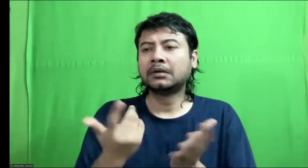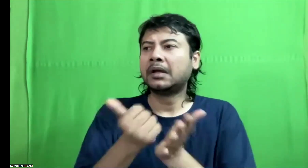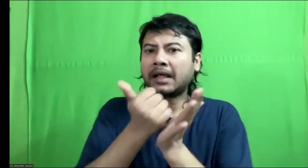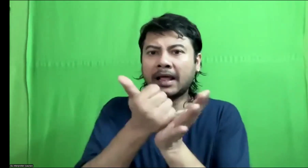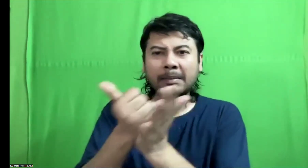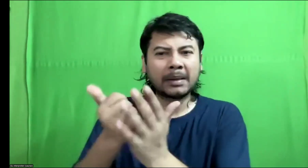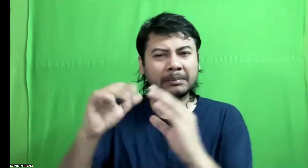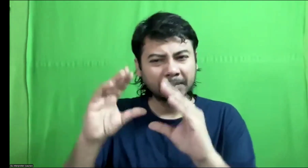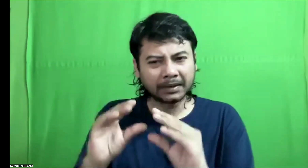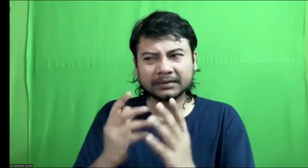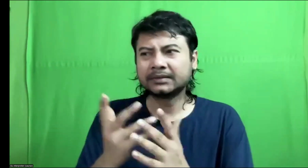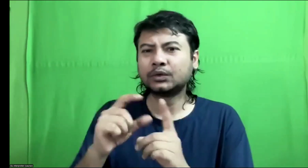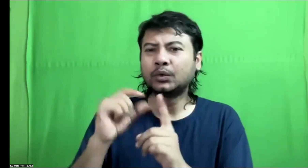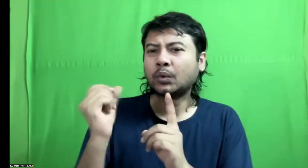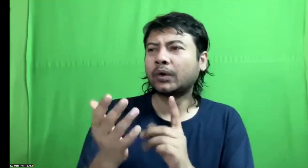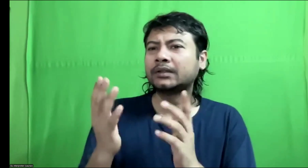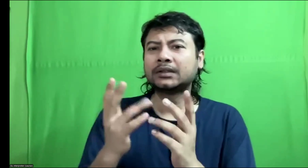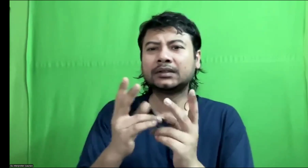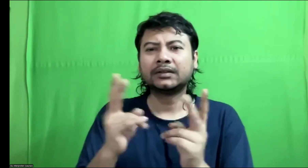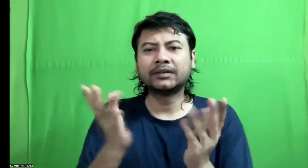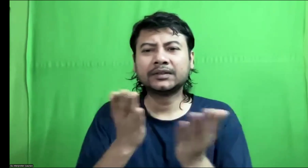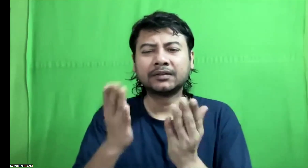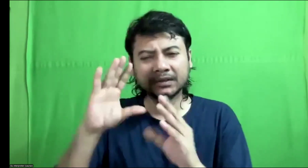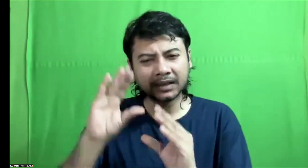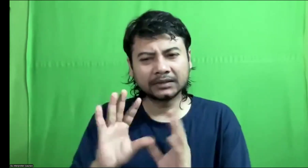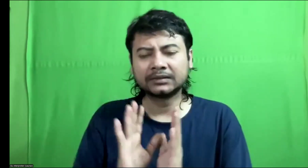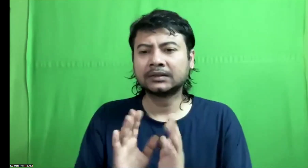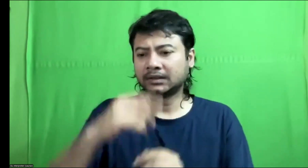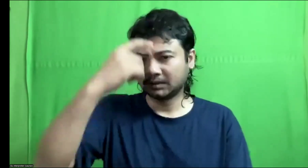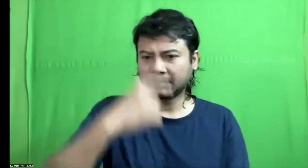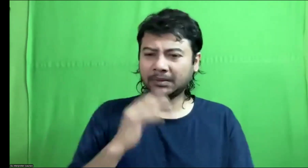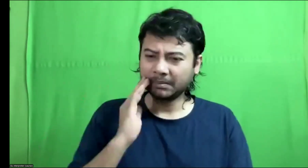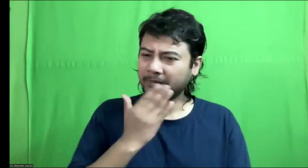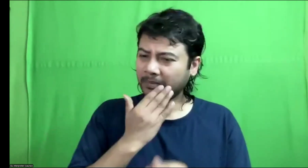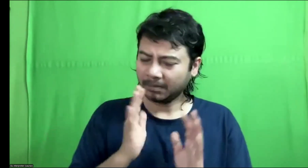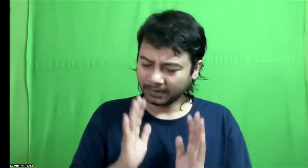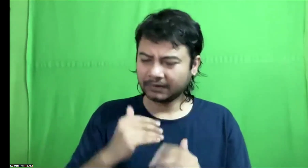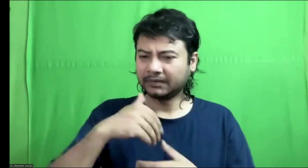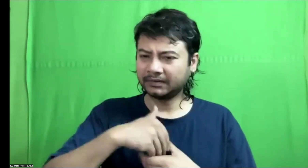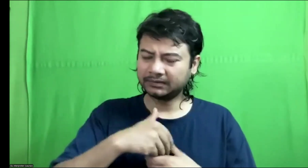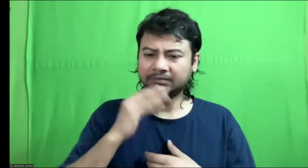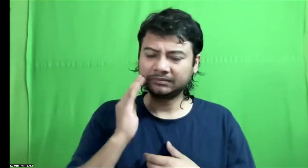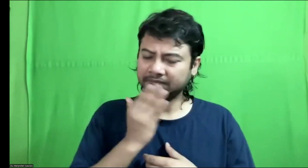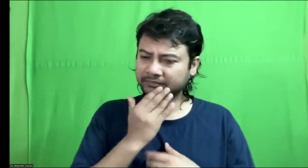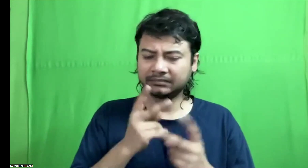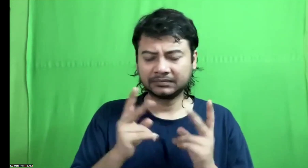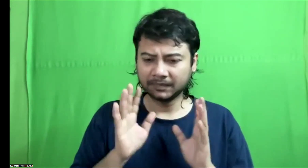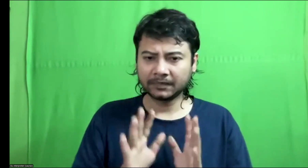even that person becomes perfect simply by offering a ghee lamp.